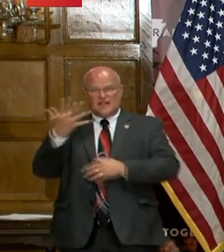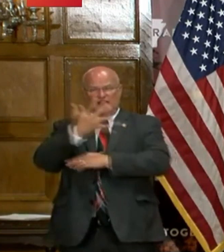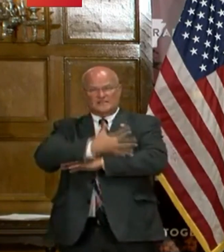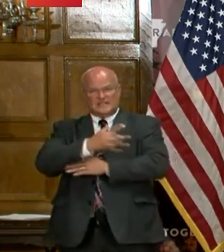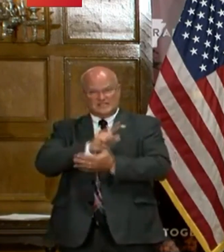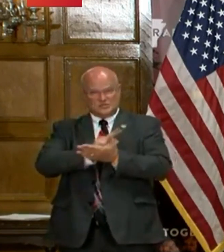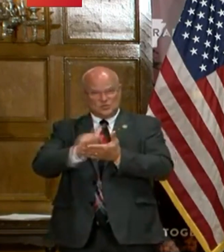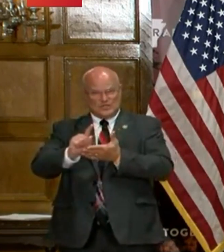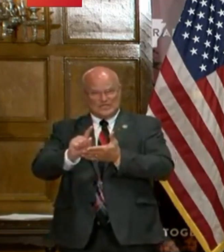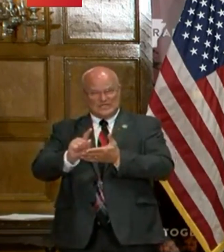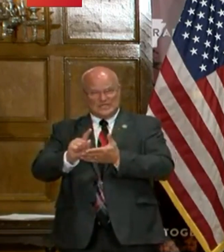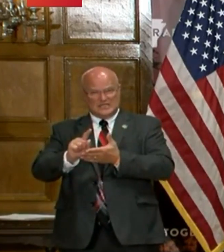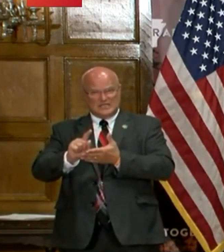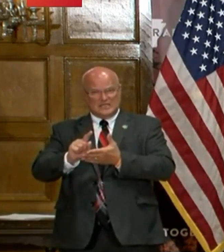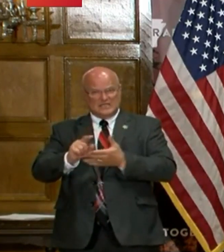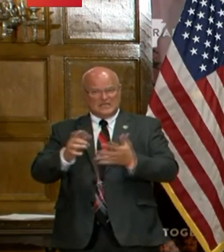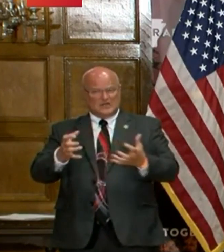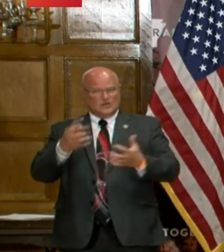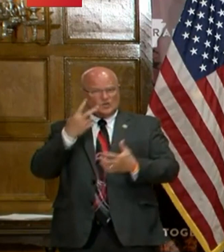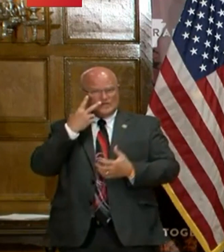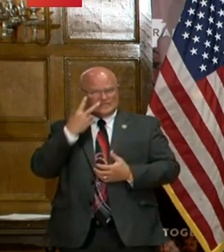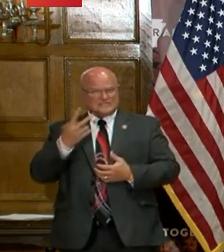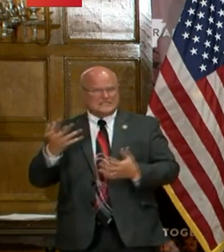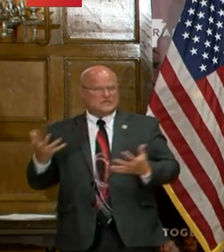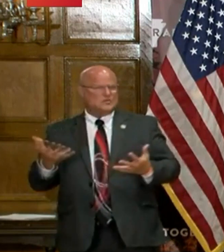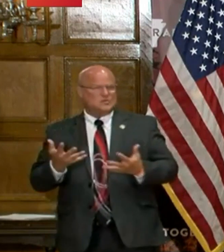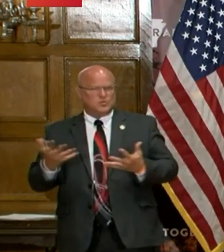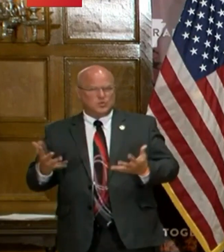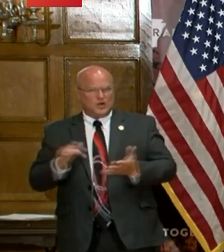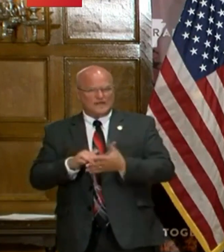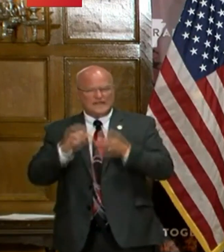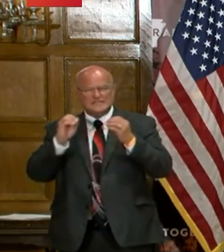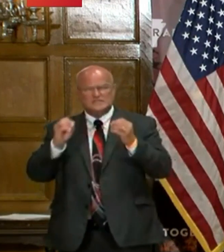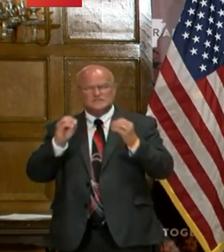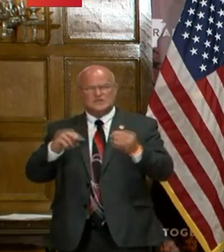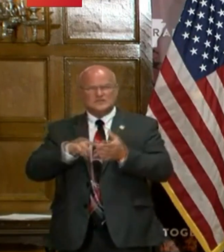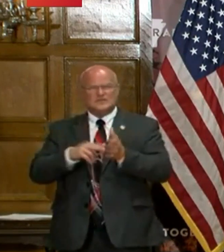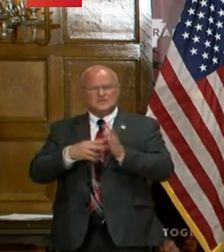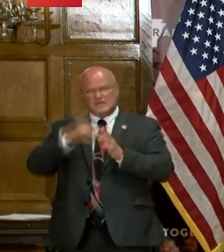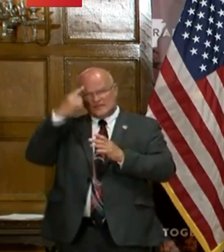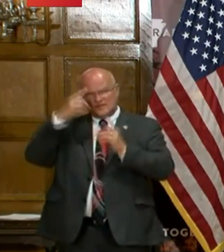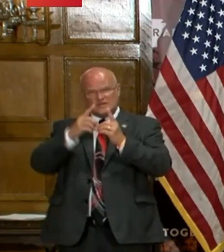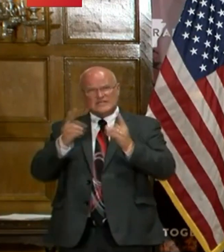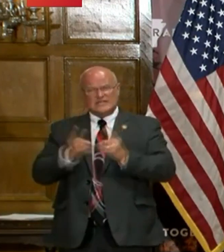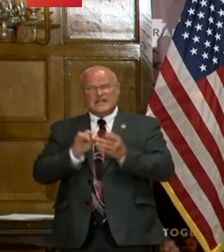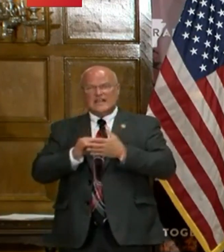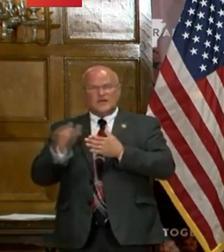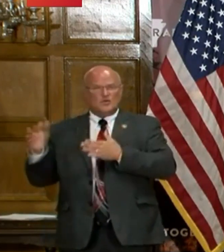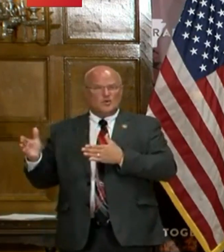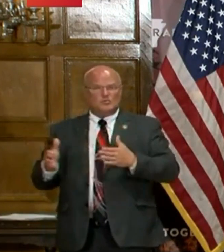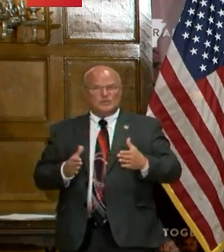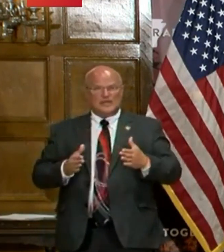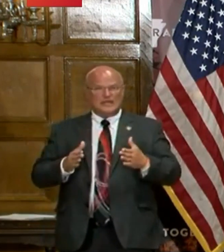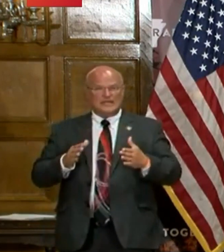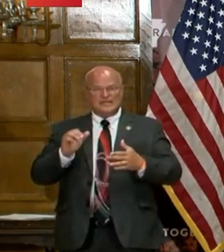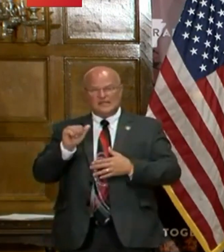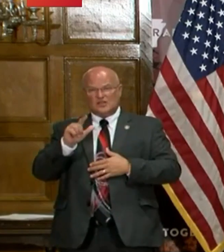week. And one instruction, what does that mean for districts that were planning an alternate schedule or blended